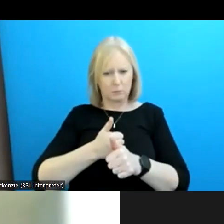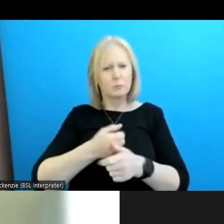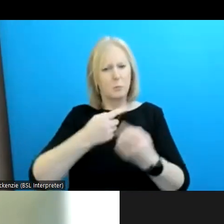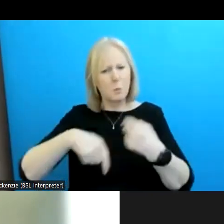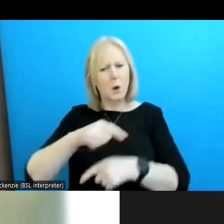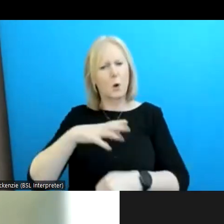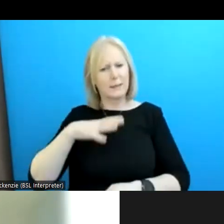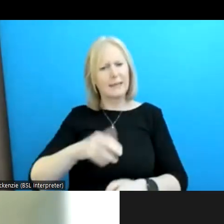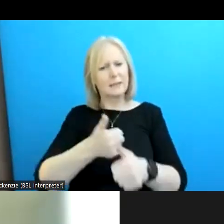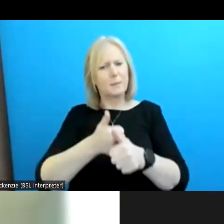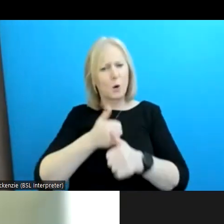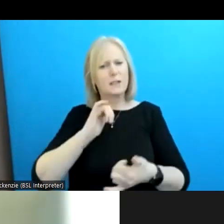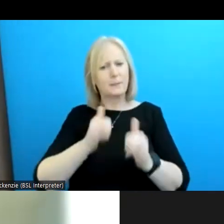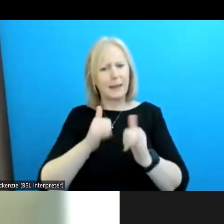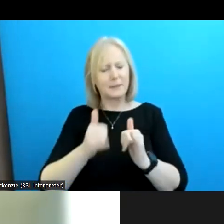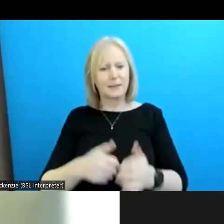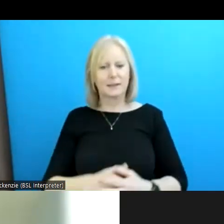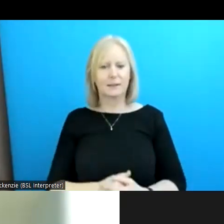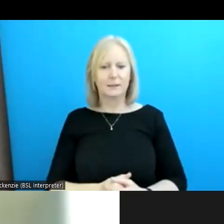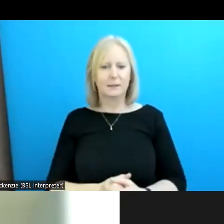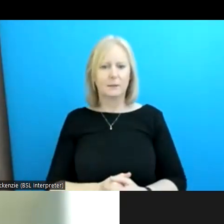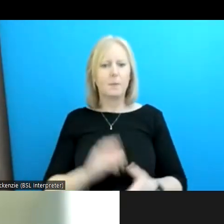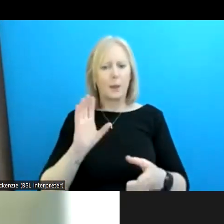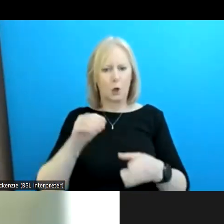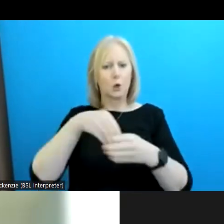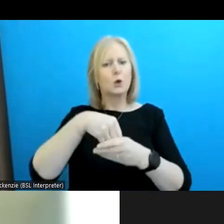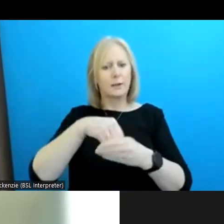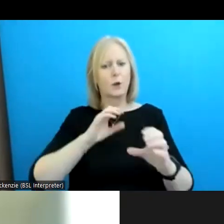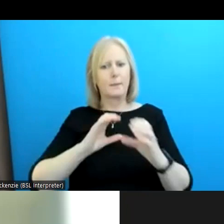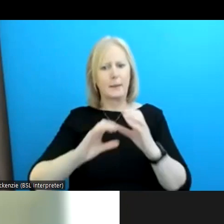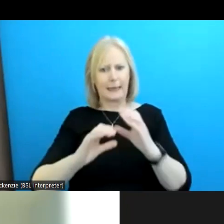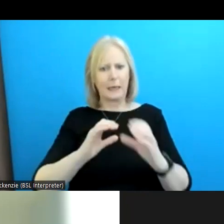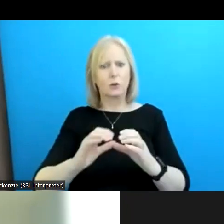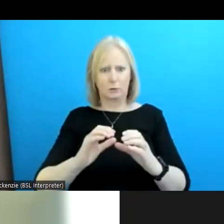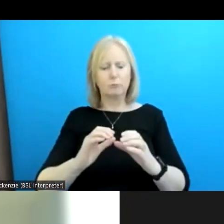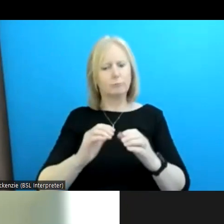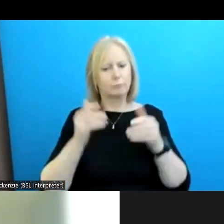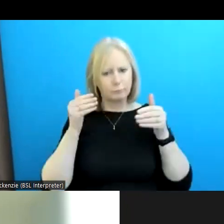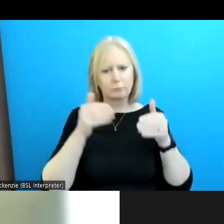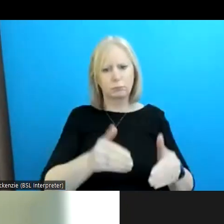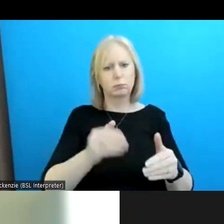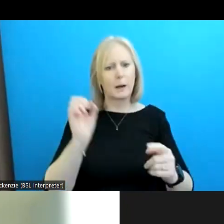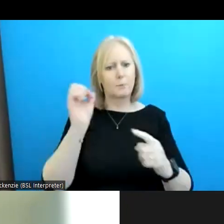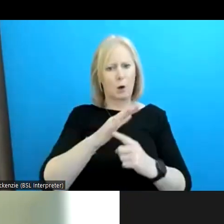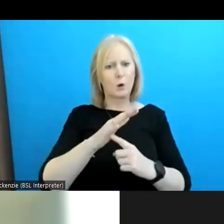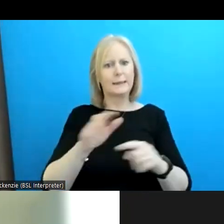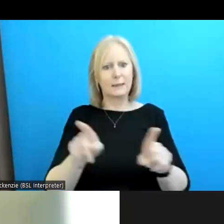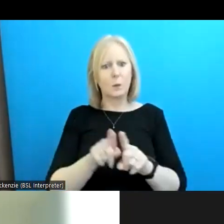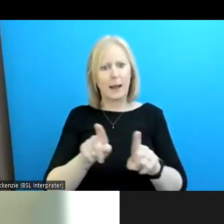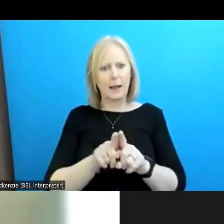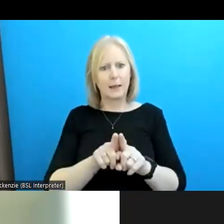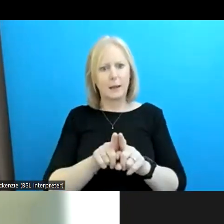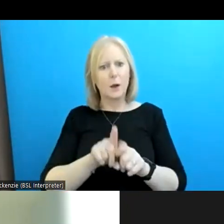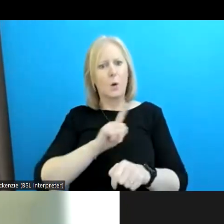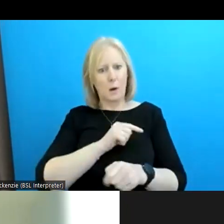sometimes? Inclusive communication is another area that we are prioritising just now, because it's come from